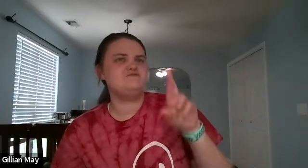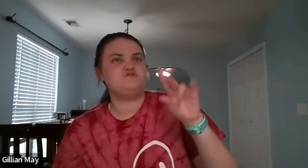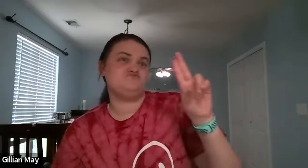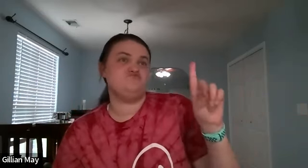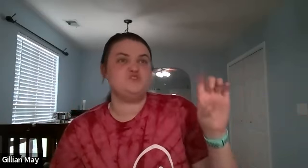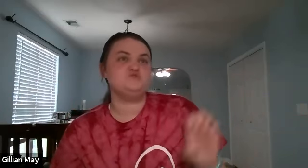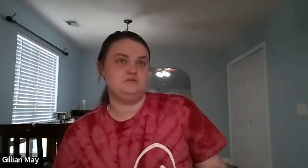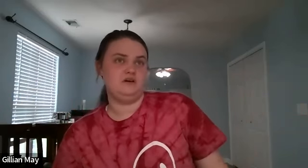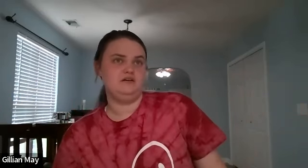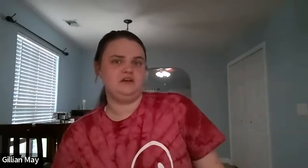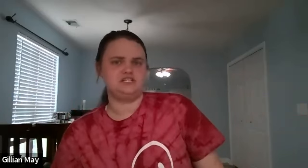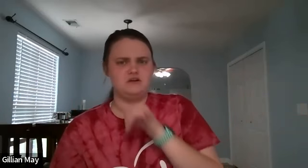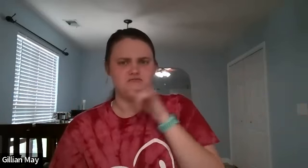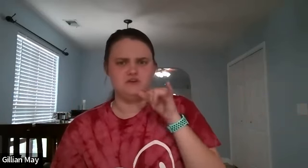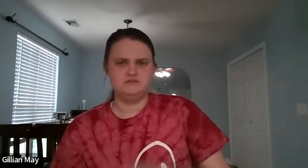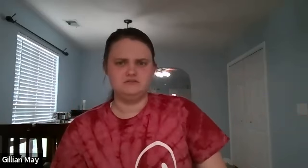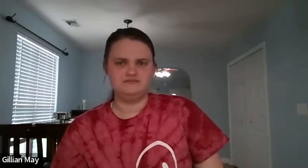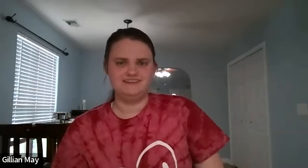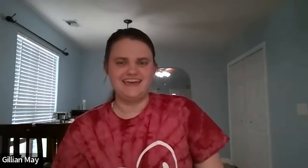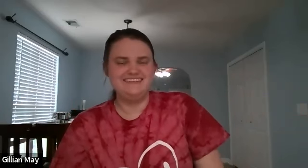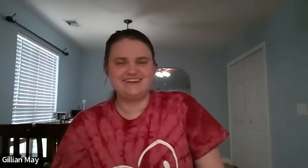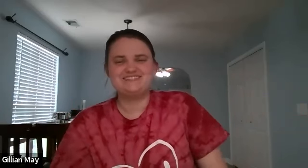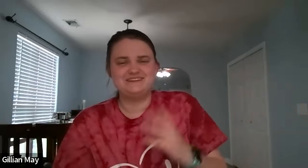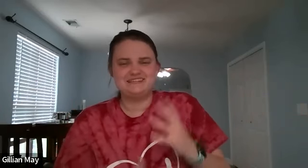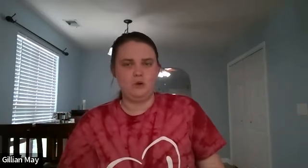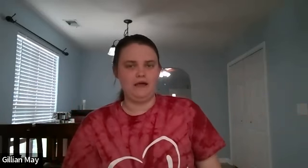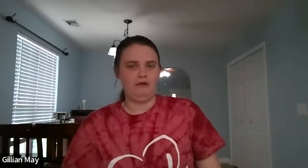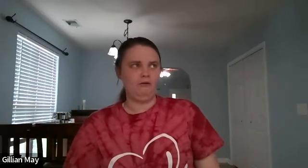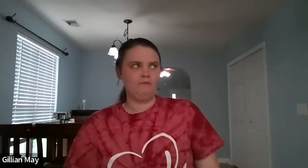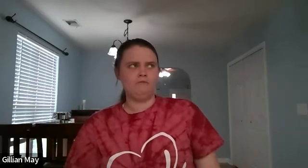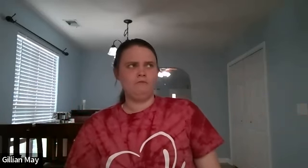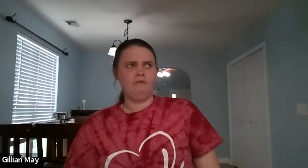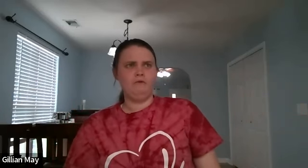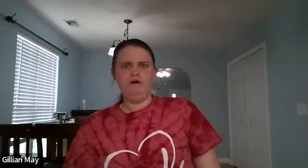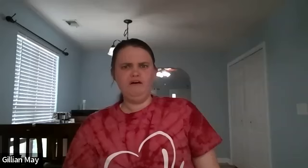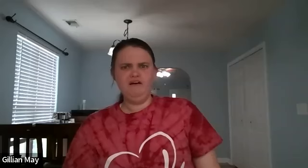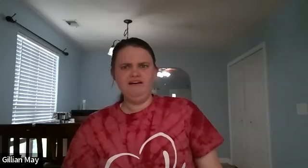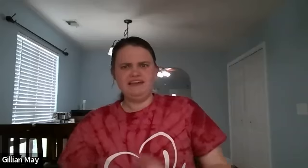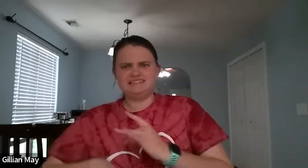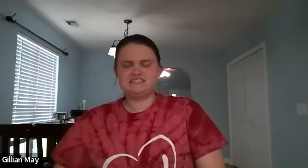for rude? And she'll go, rude. And my student gets all like, it's this. It's just